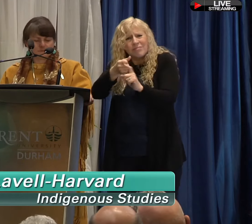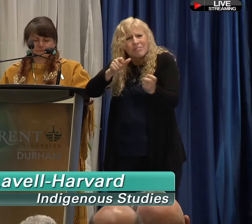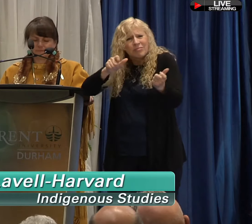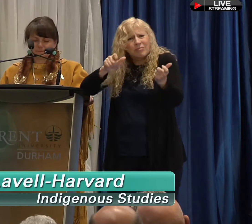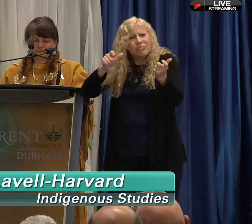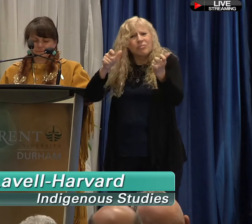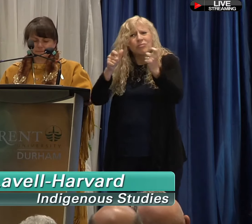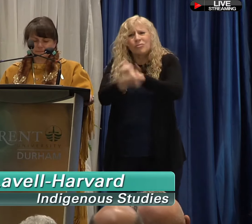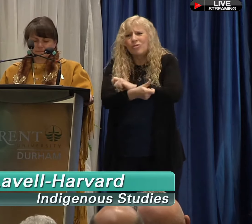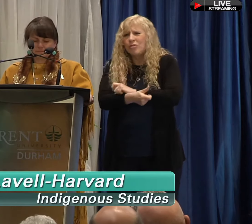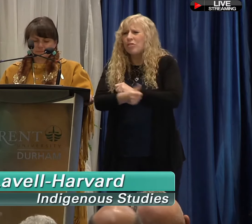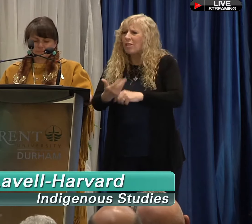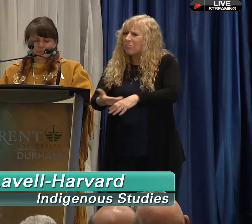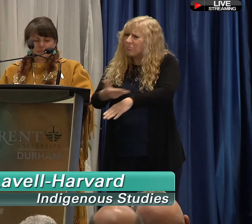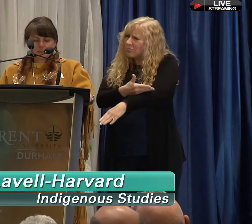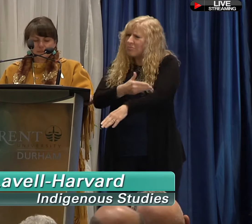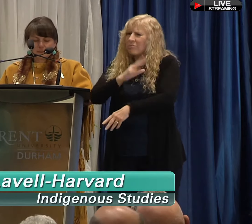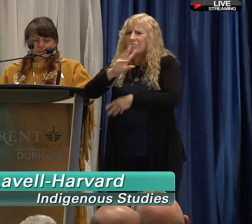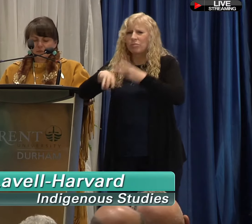live in.